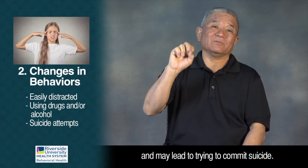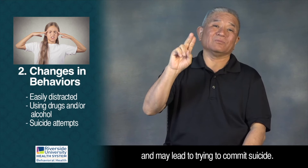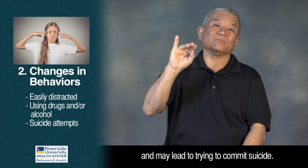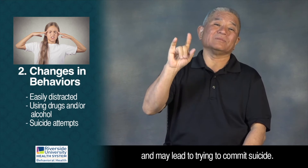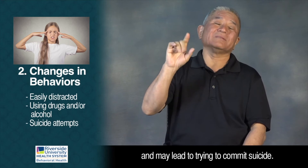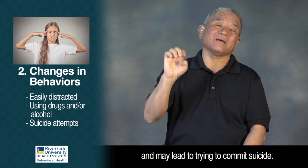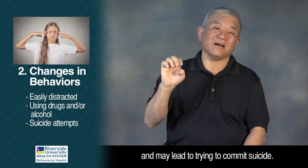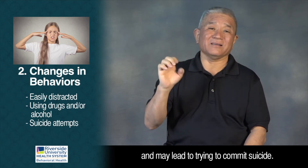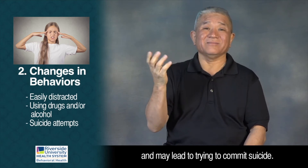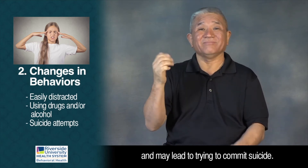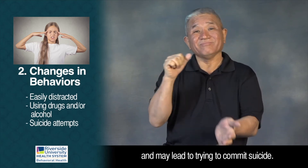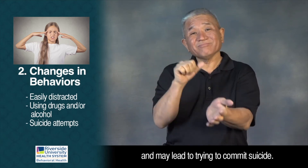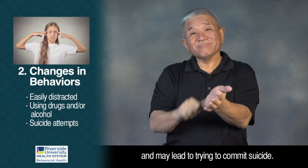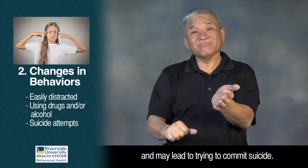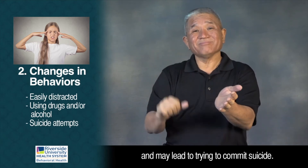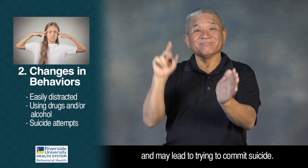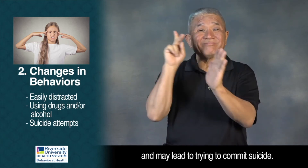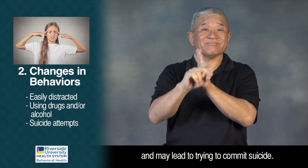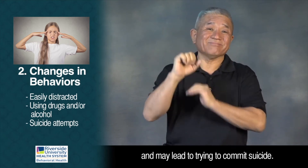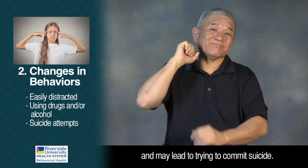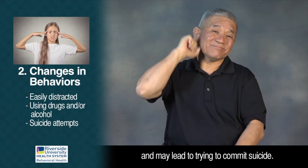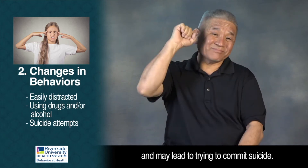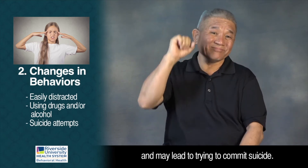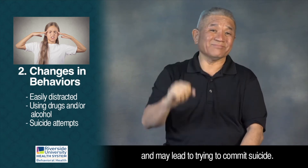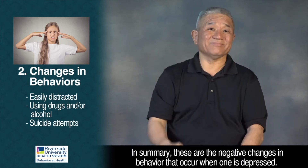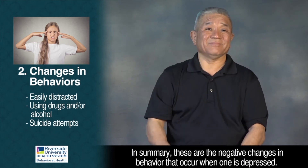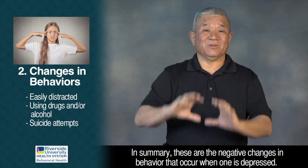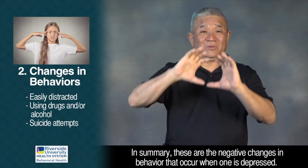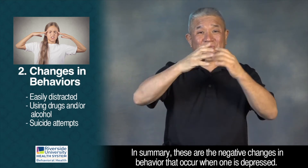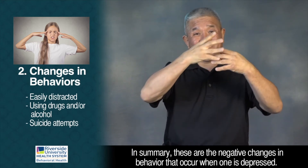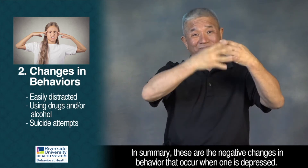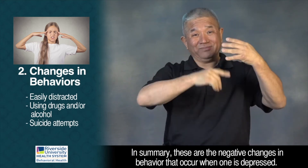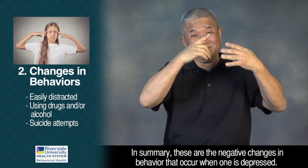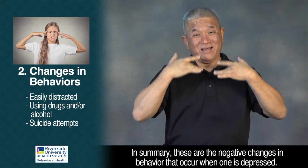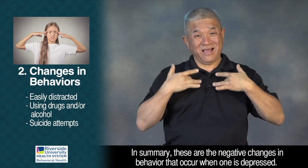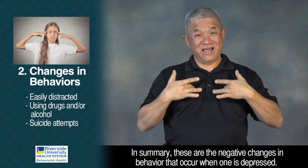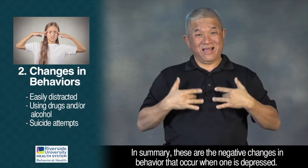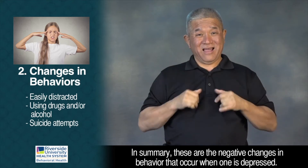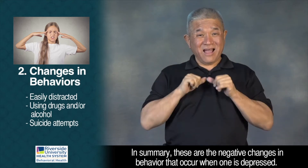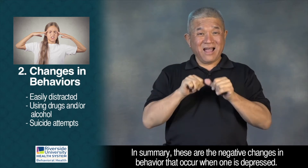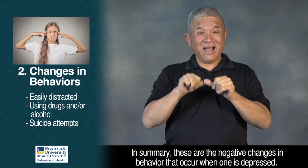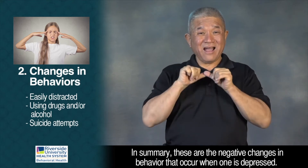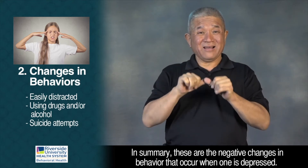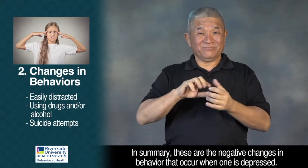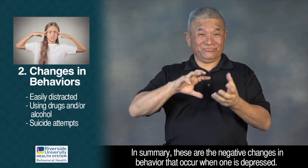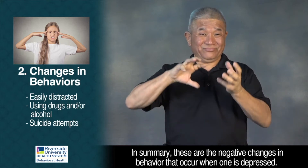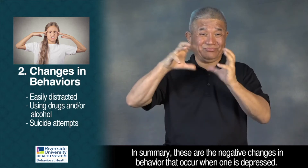and may lead to trying to commit suicide. In summary, these are the negative changes in